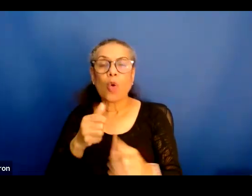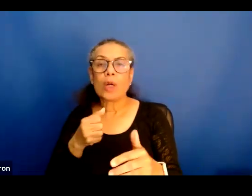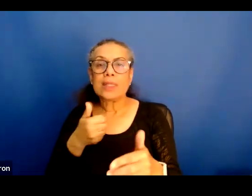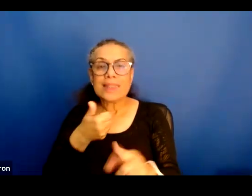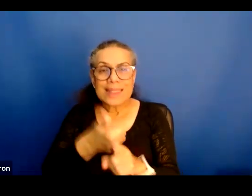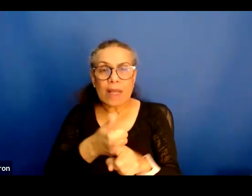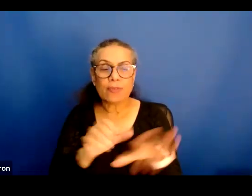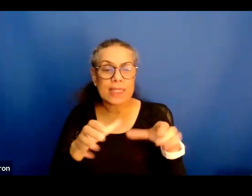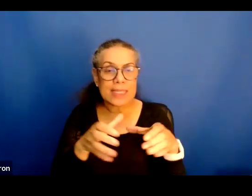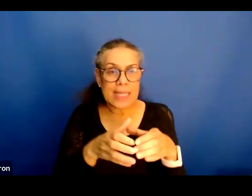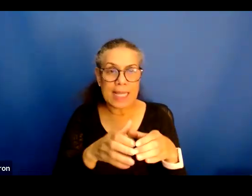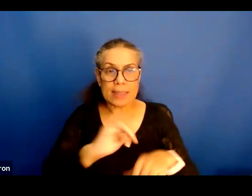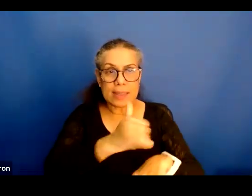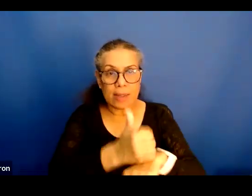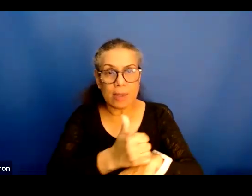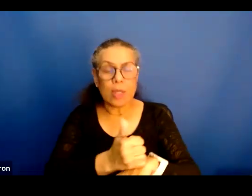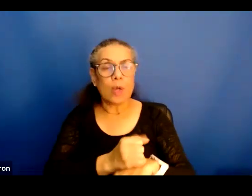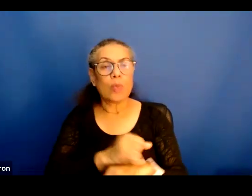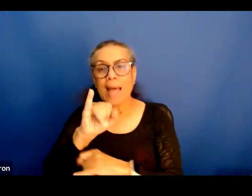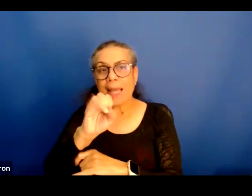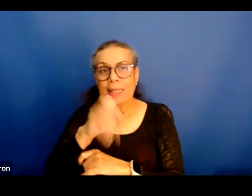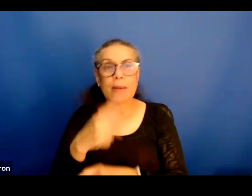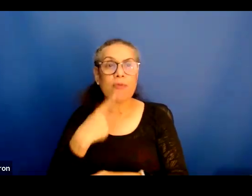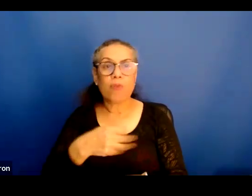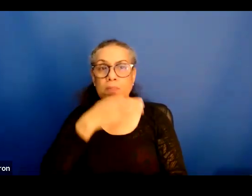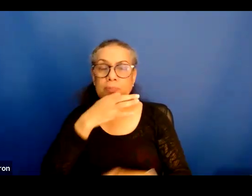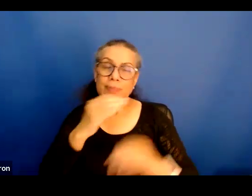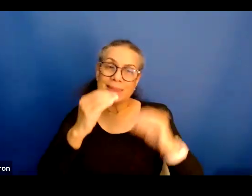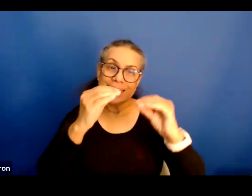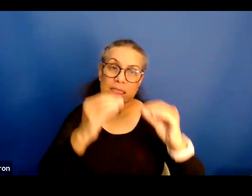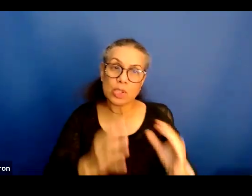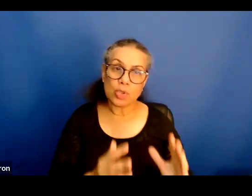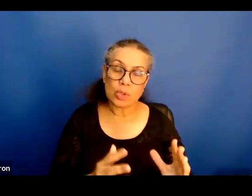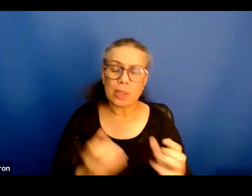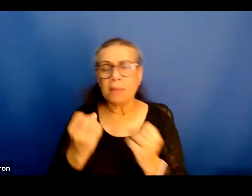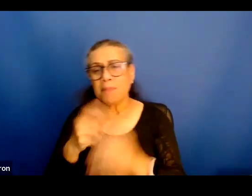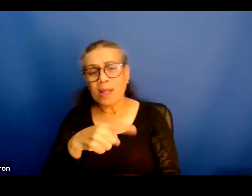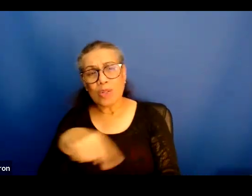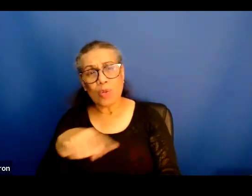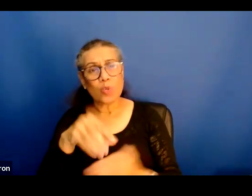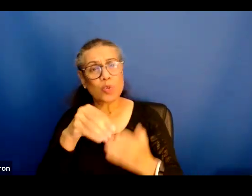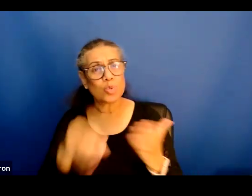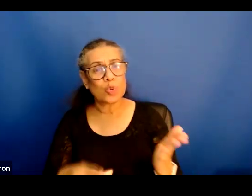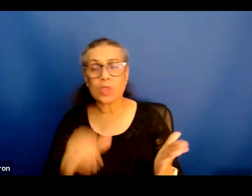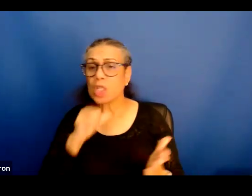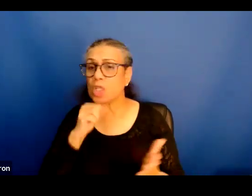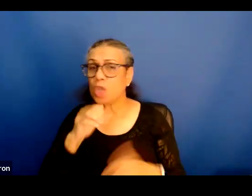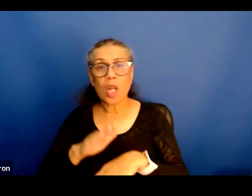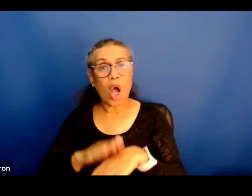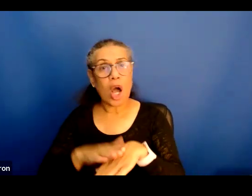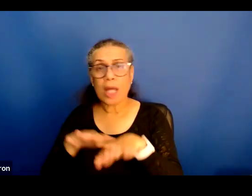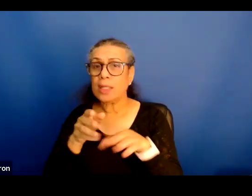with individualized instruction from highly trained educators. Many of these students are not on a diploma